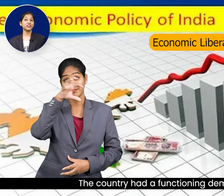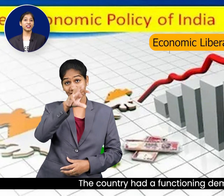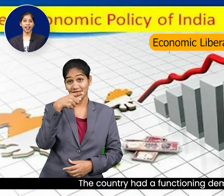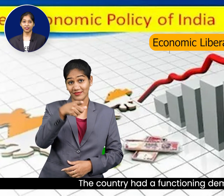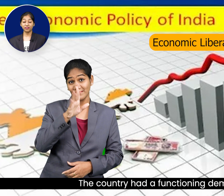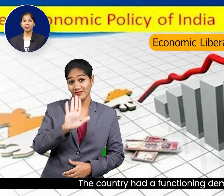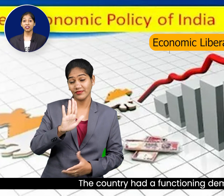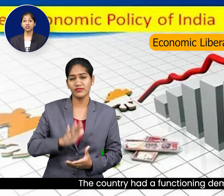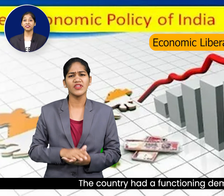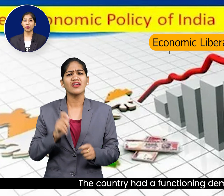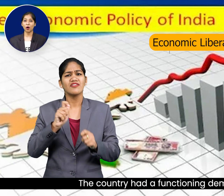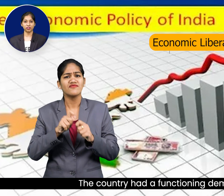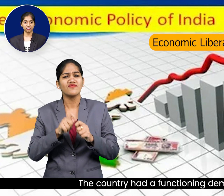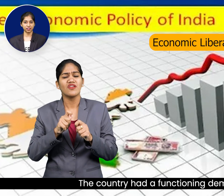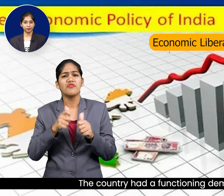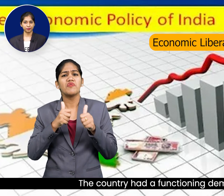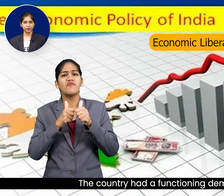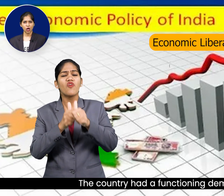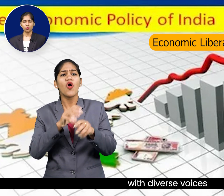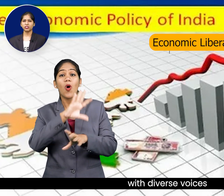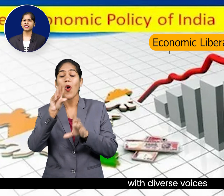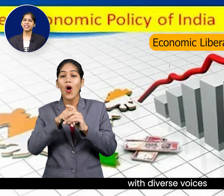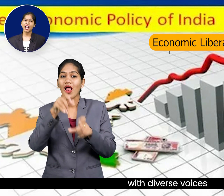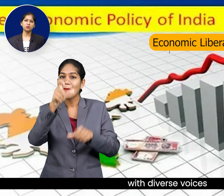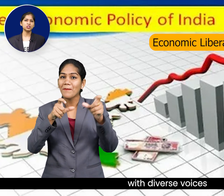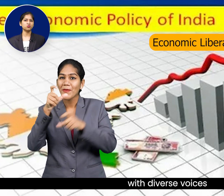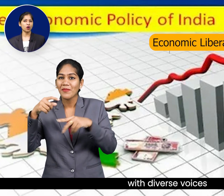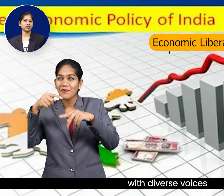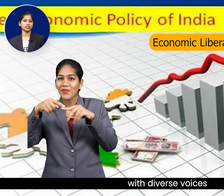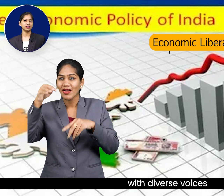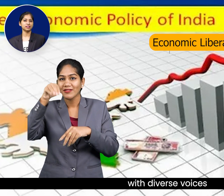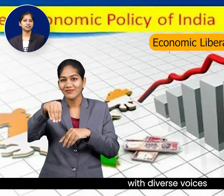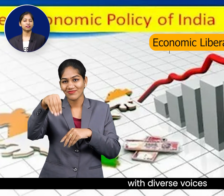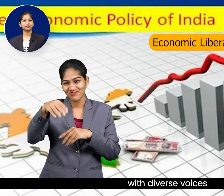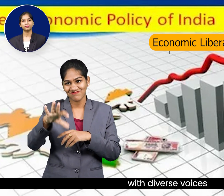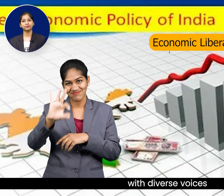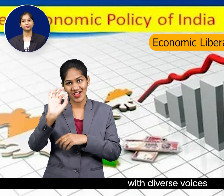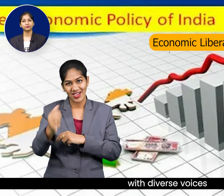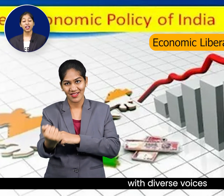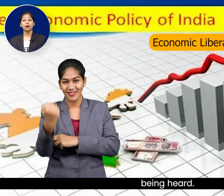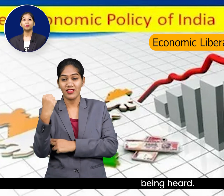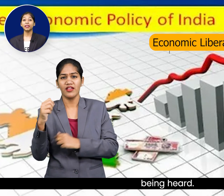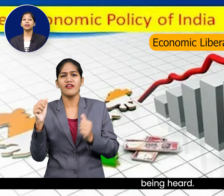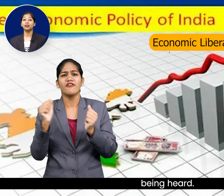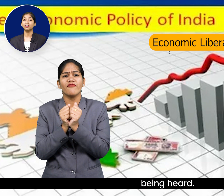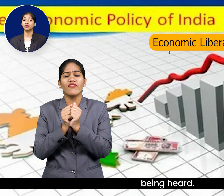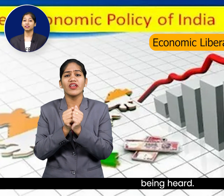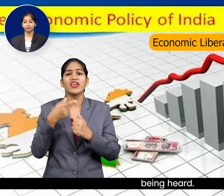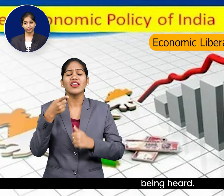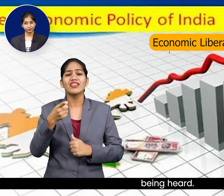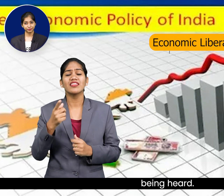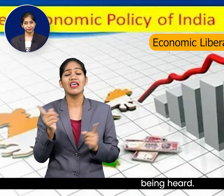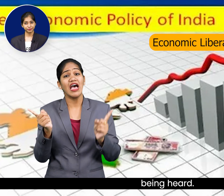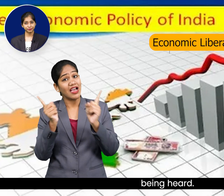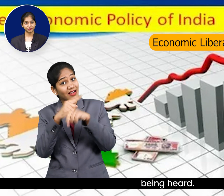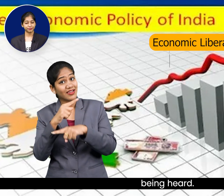The country had a functioning democracy with diverse voices being heard.